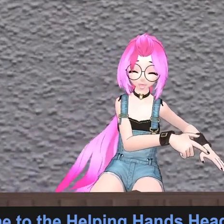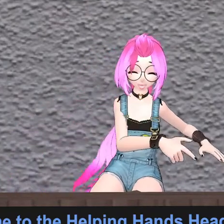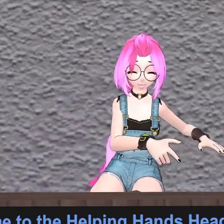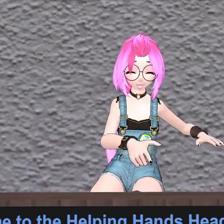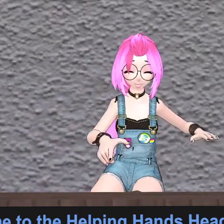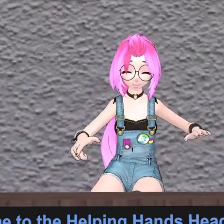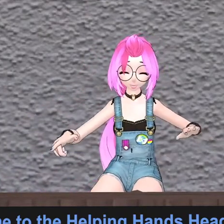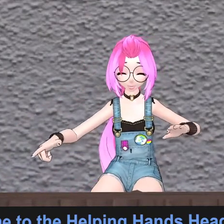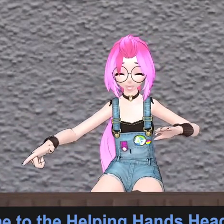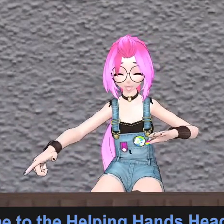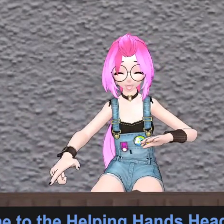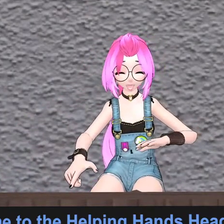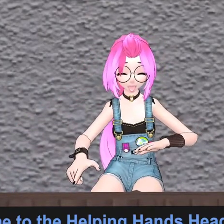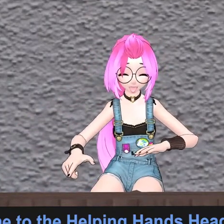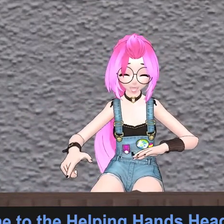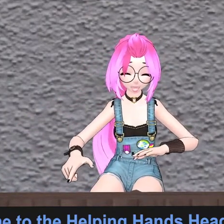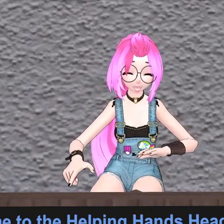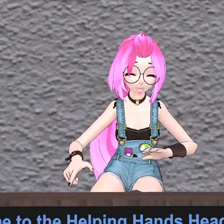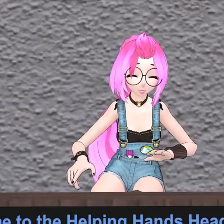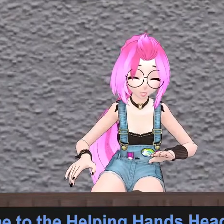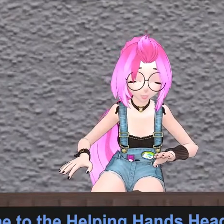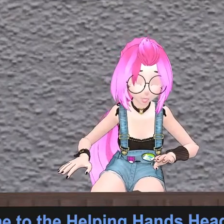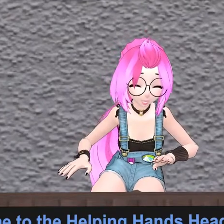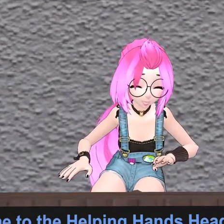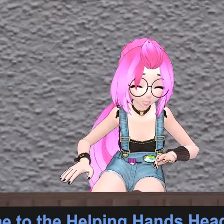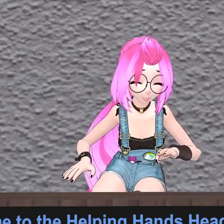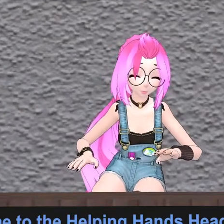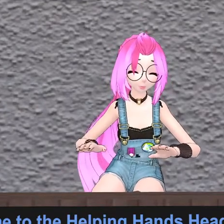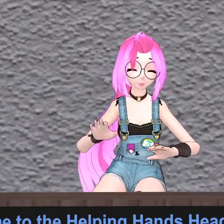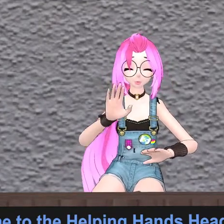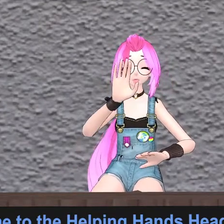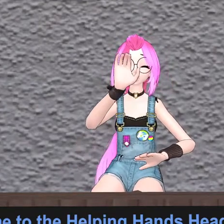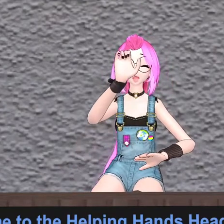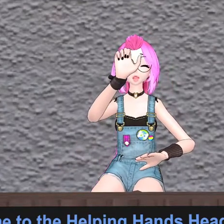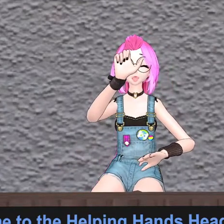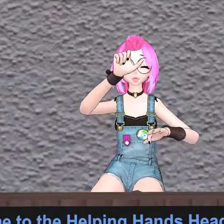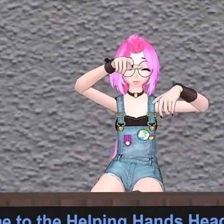I'm gonna spit some of these out and you guys better impress me. First one,